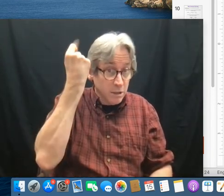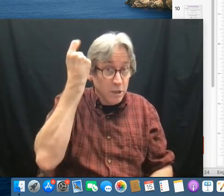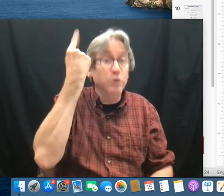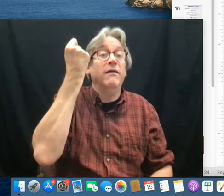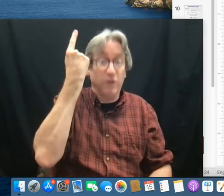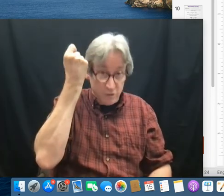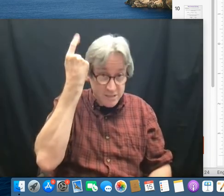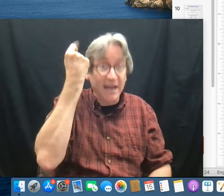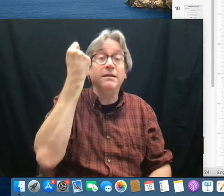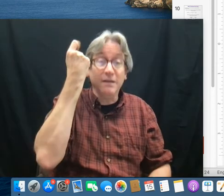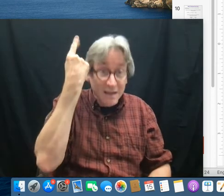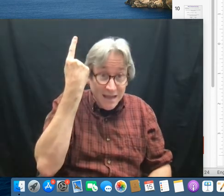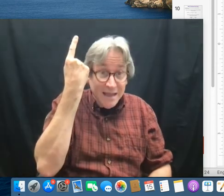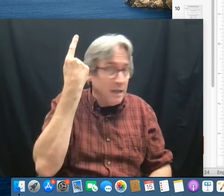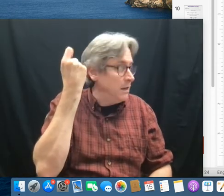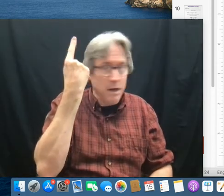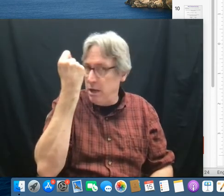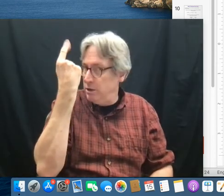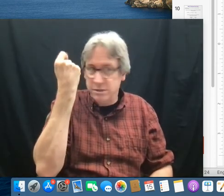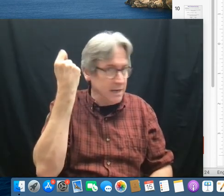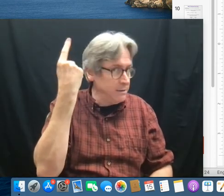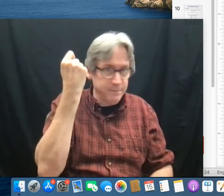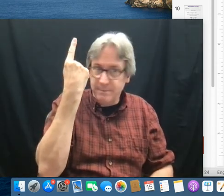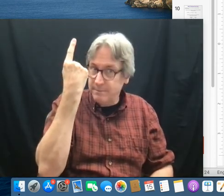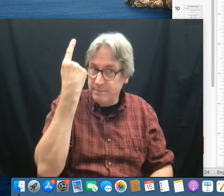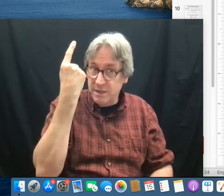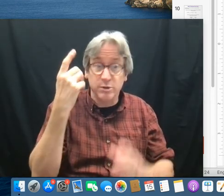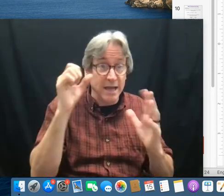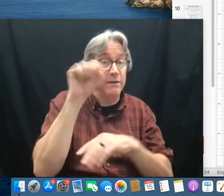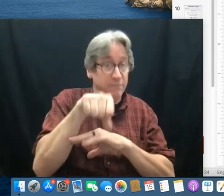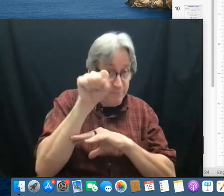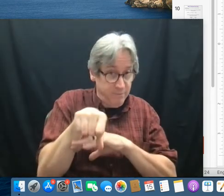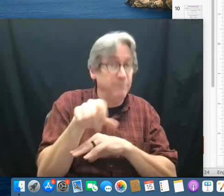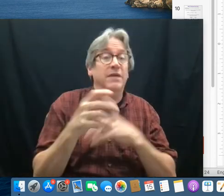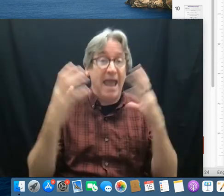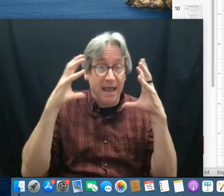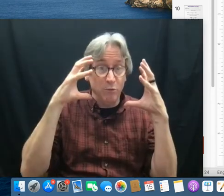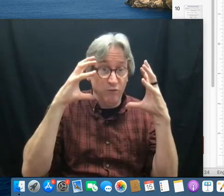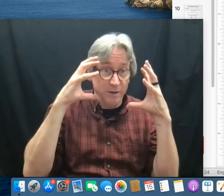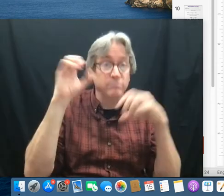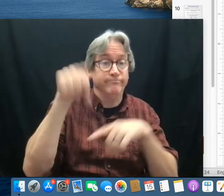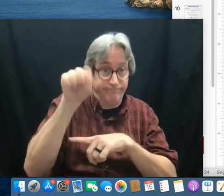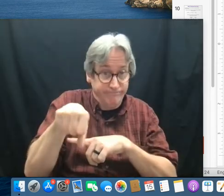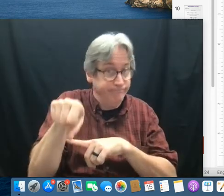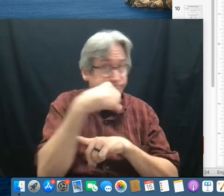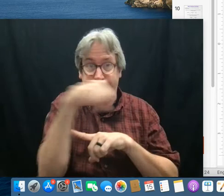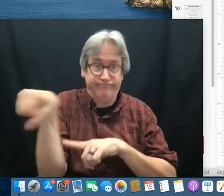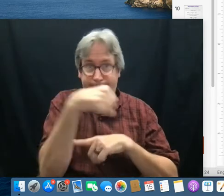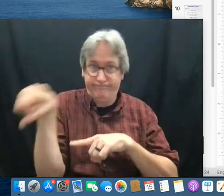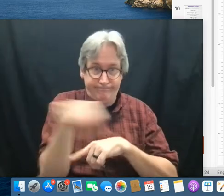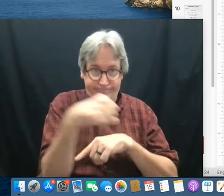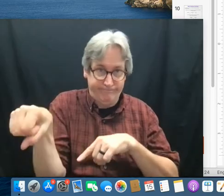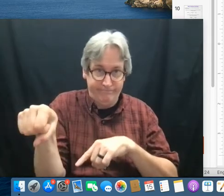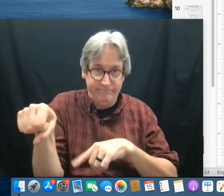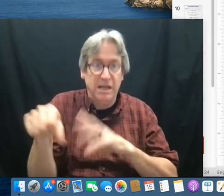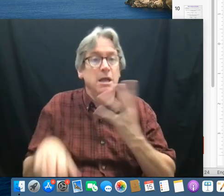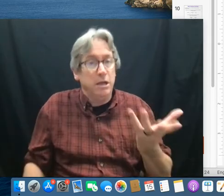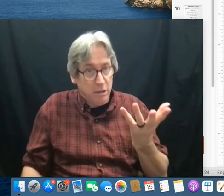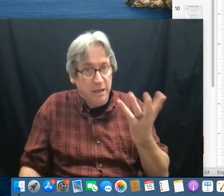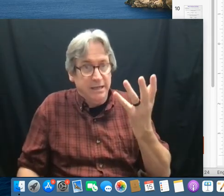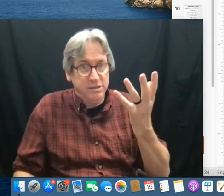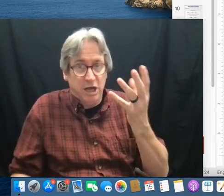up. If I'm like, who are you? Who are you? My eyebrows go down. So those are non-manual markers. It can also be